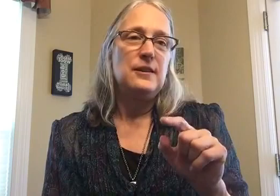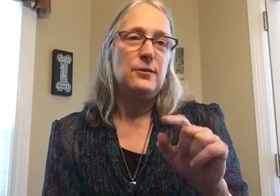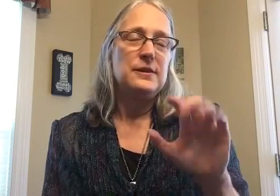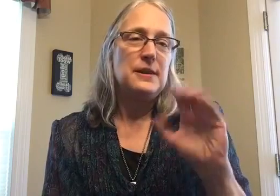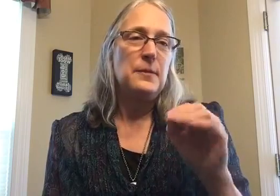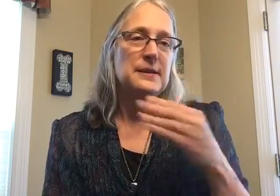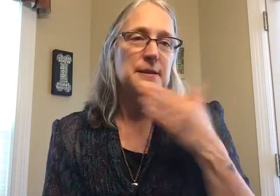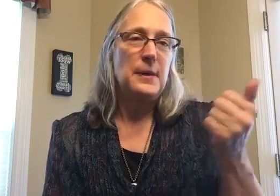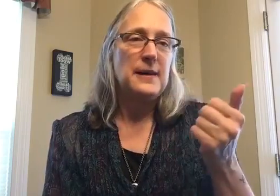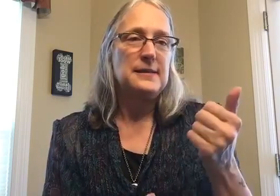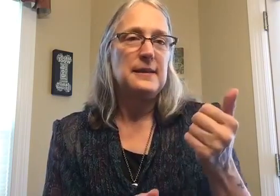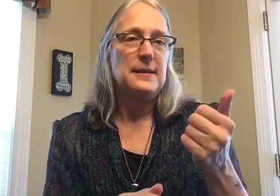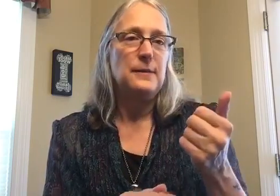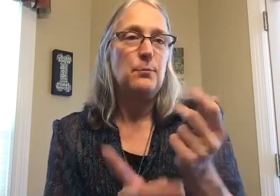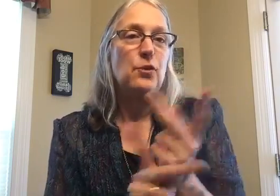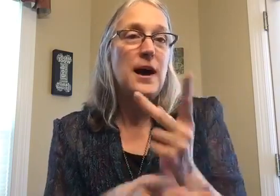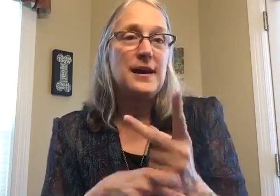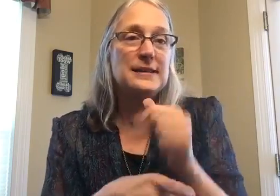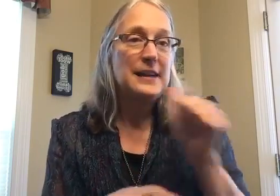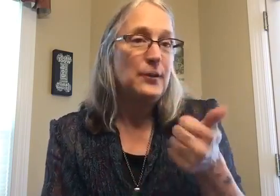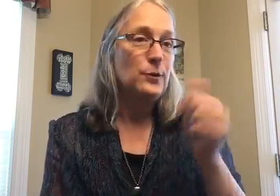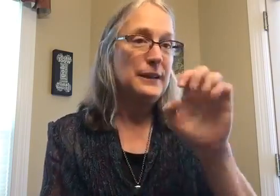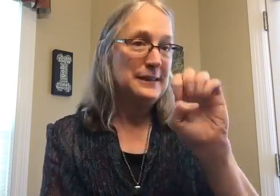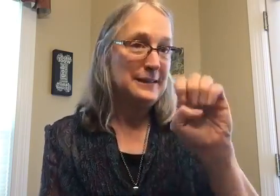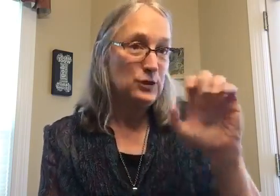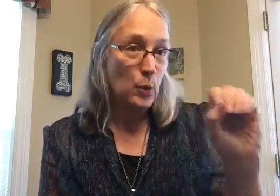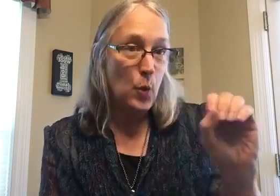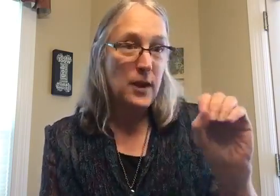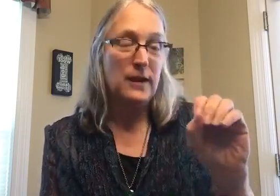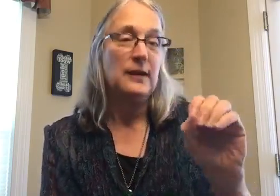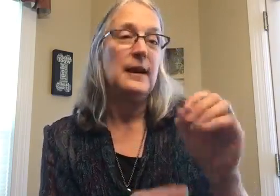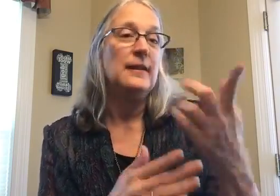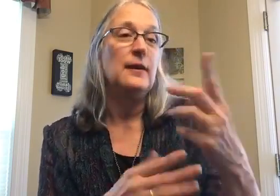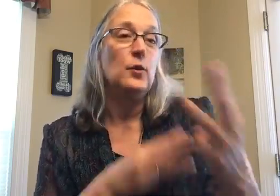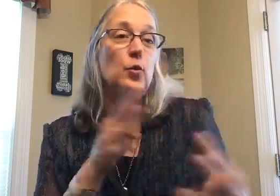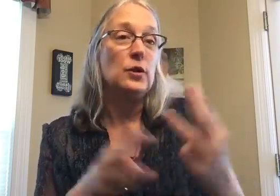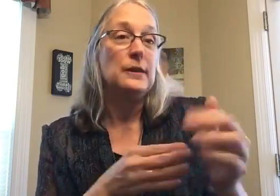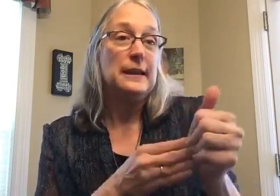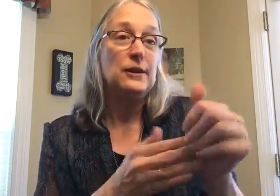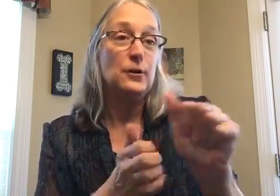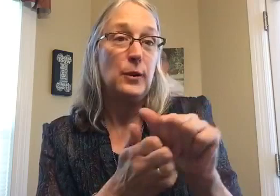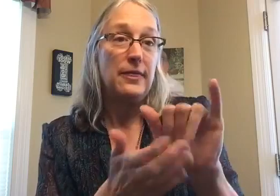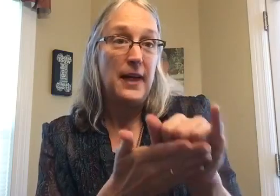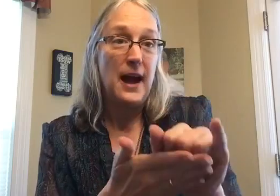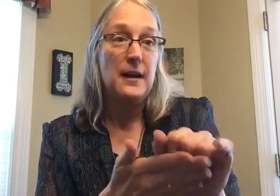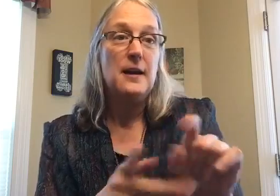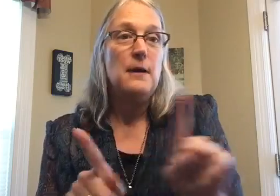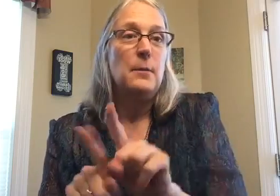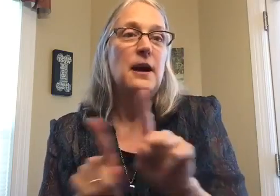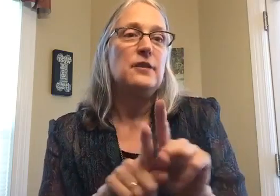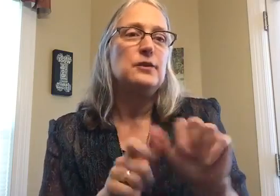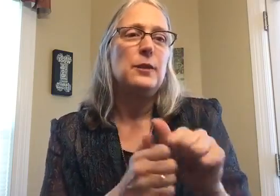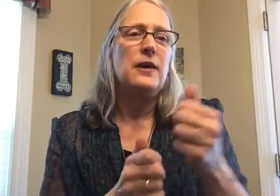this company has the best products, not only essential oil and the world leader with that, but also with